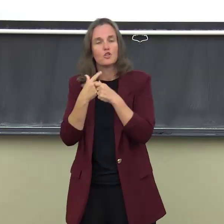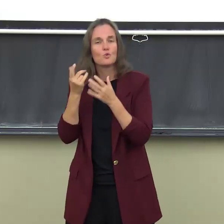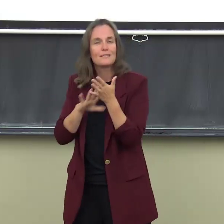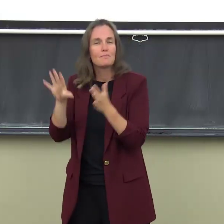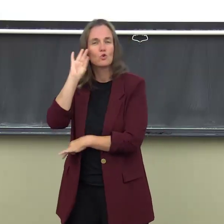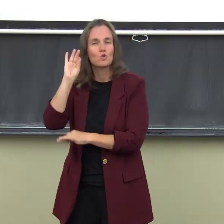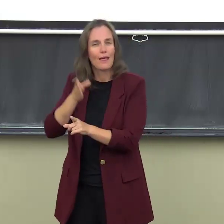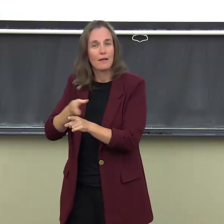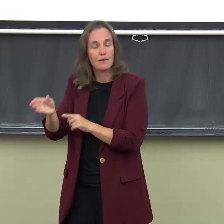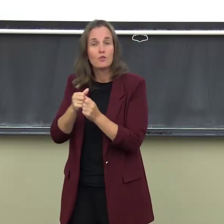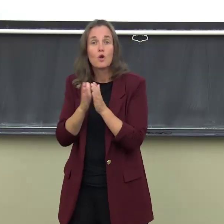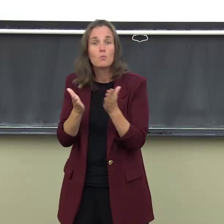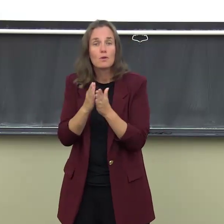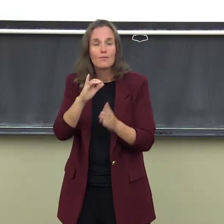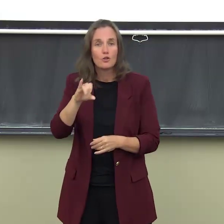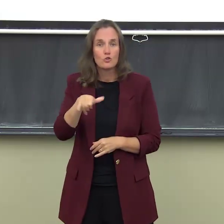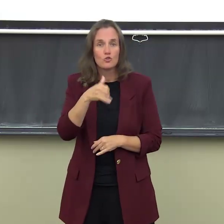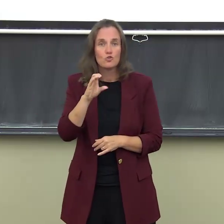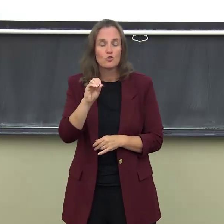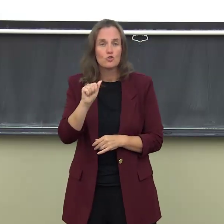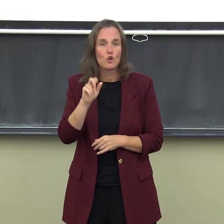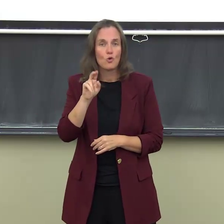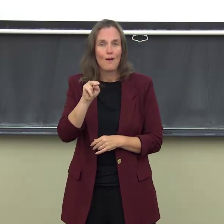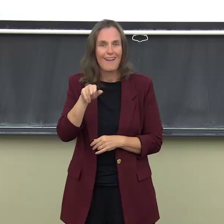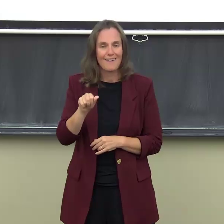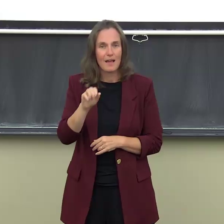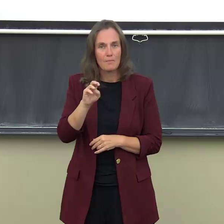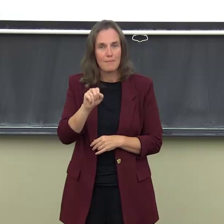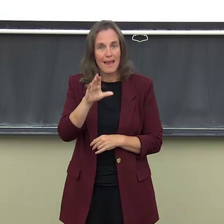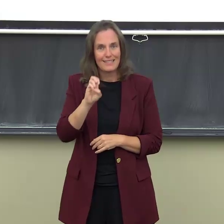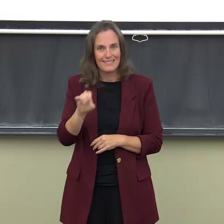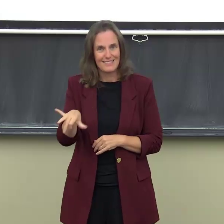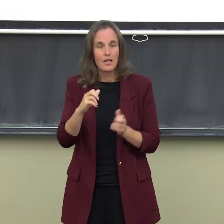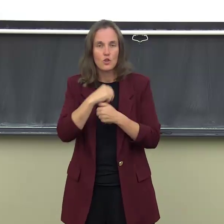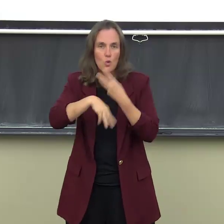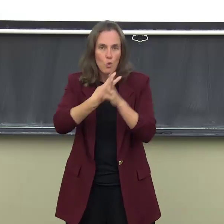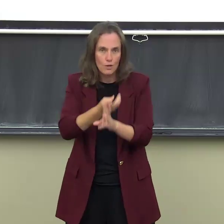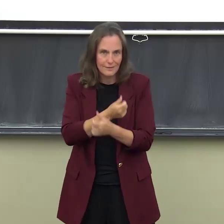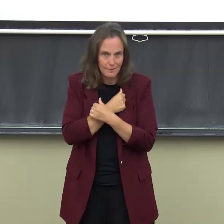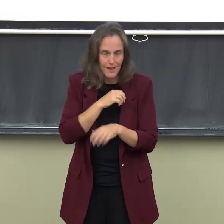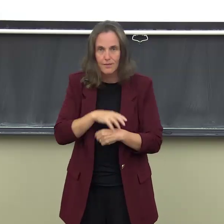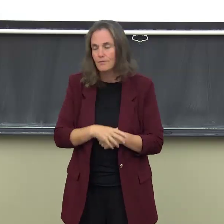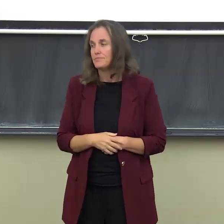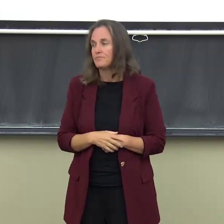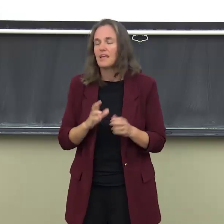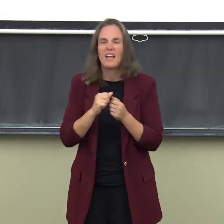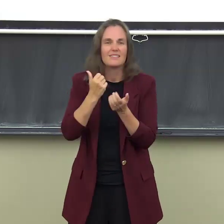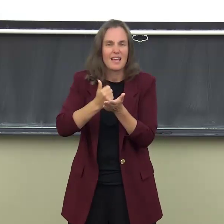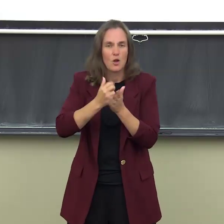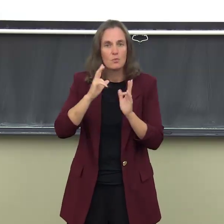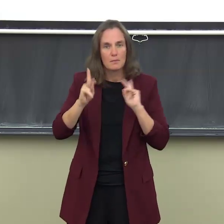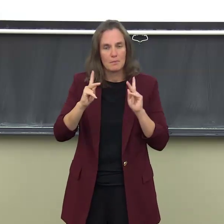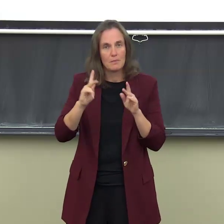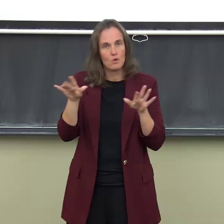there's a book by Joanna Macy called World as Lover, World as Self. And her work is helping people deal with climate collapse and the